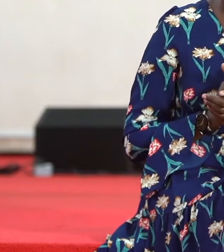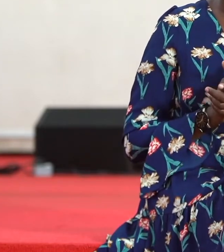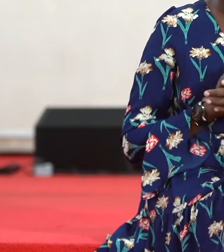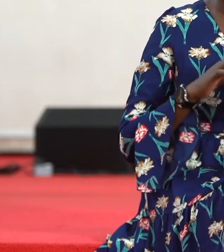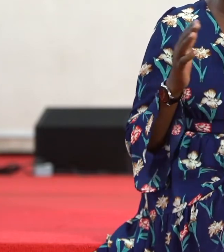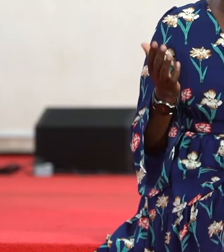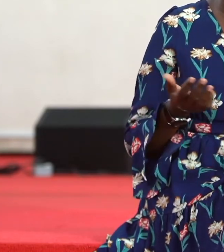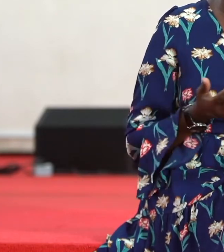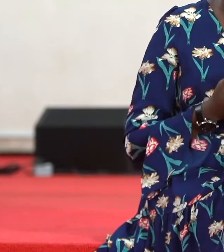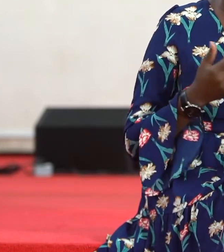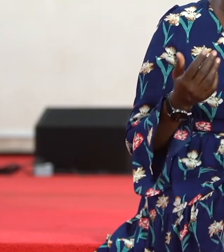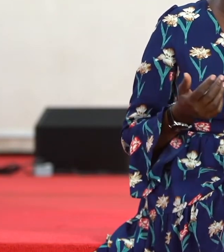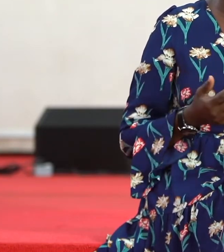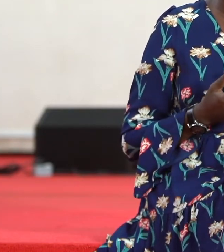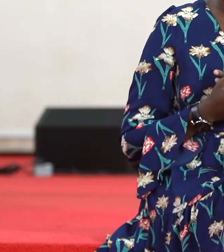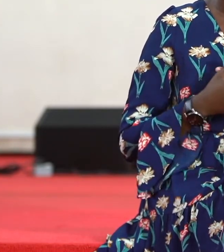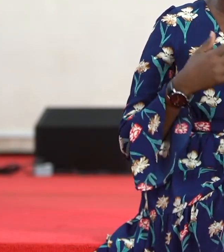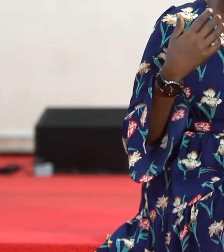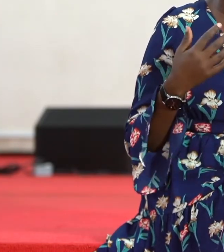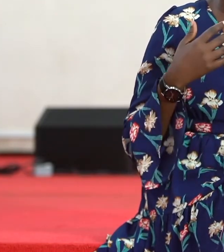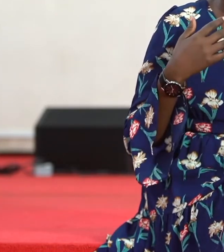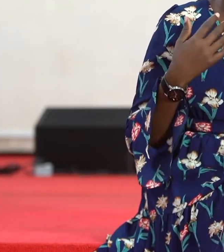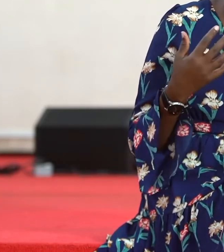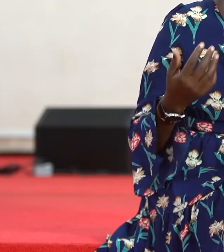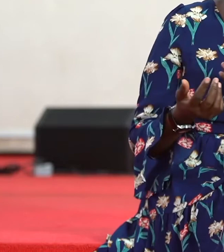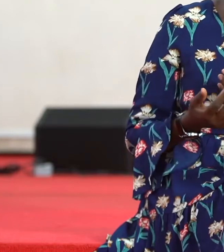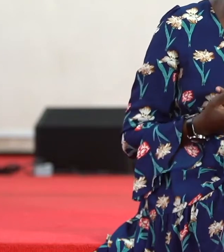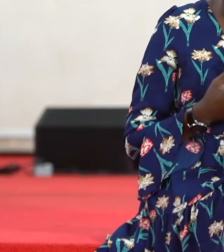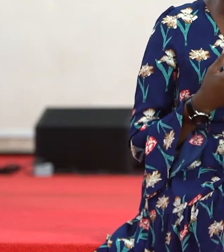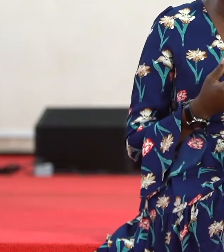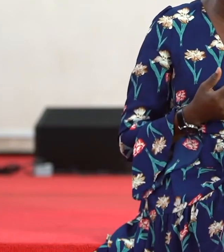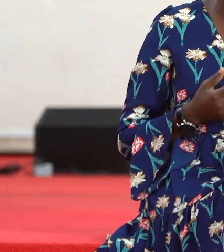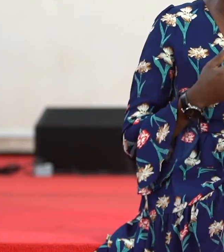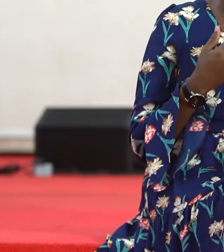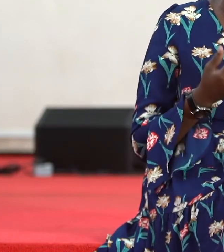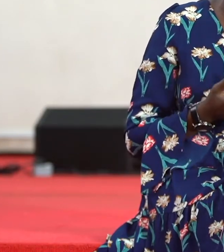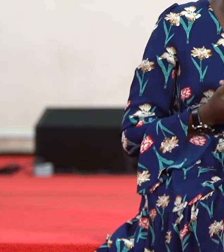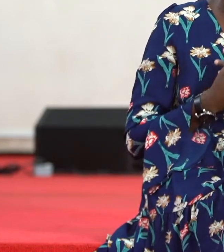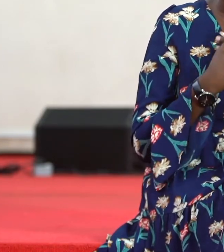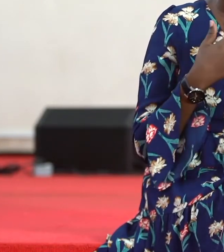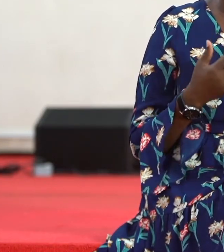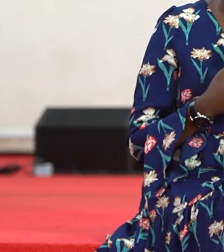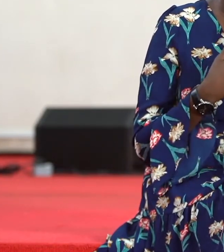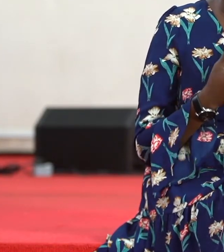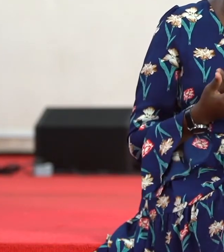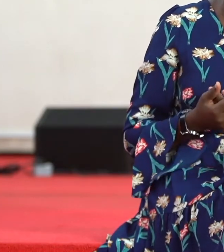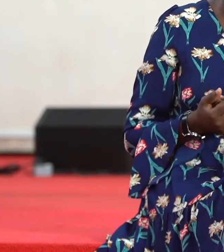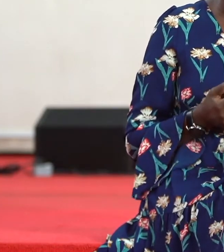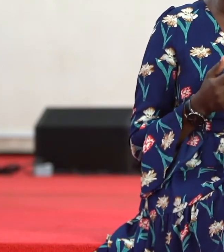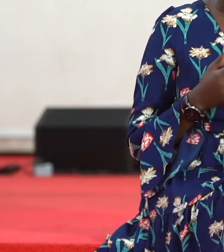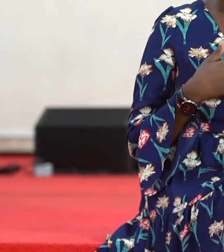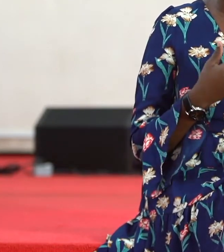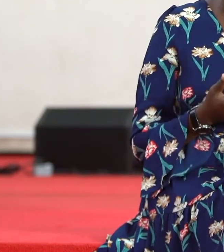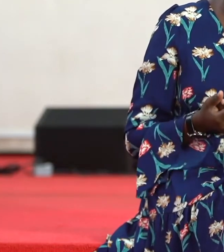we pray for all families of the world who are in one way or the other affected or infected by this